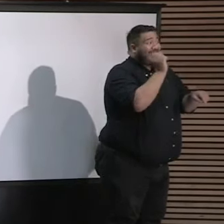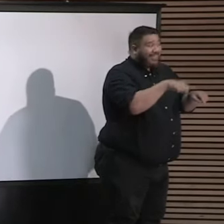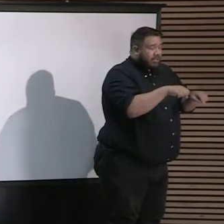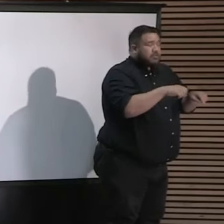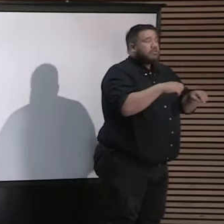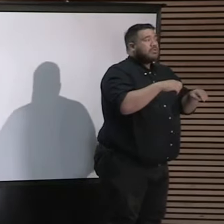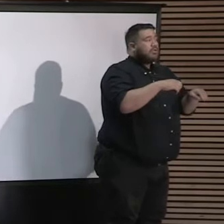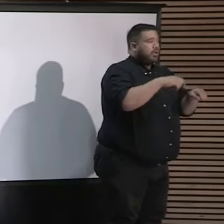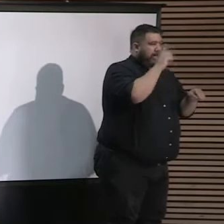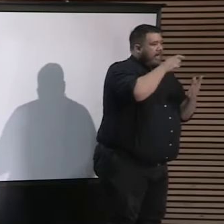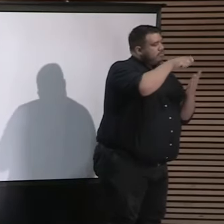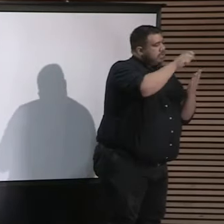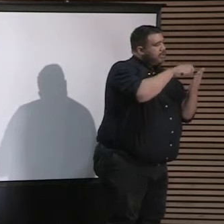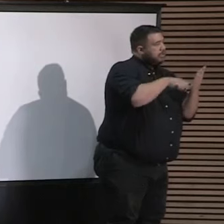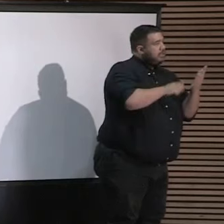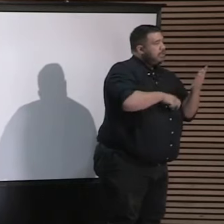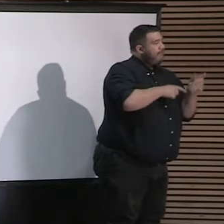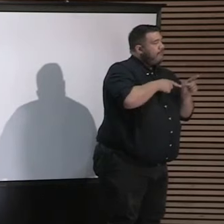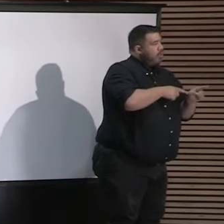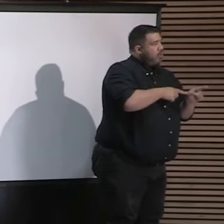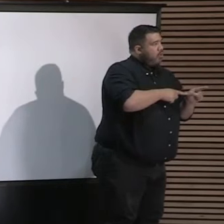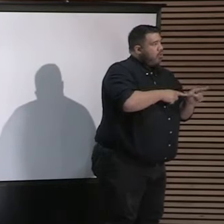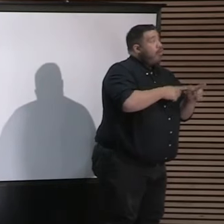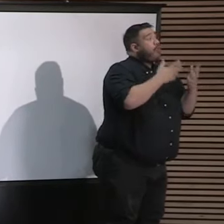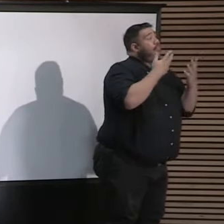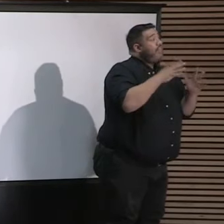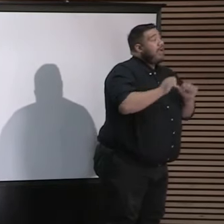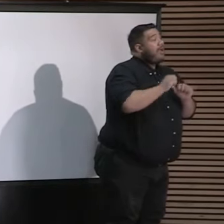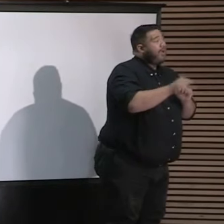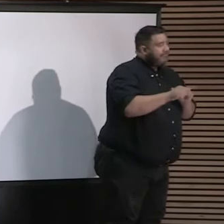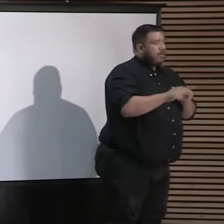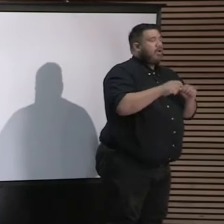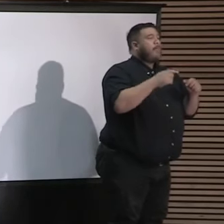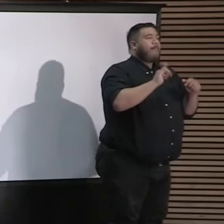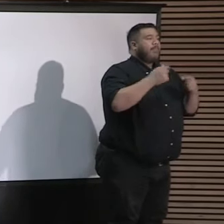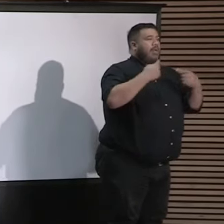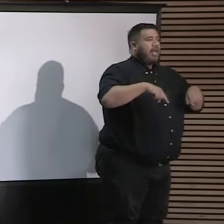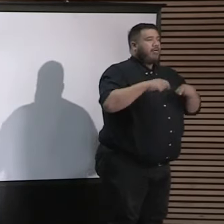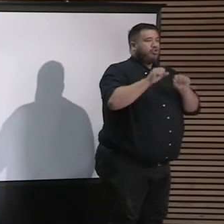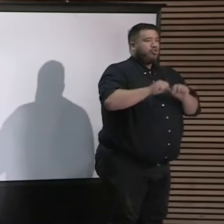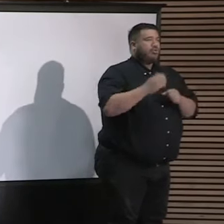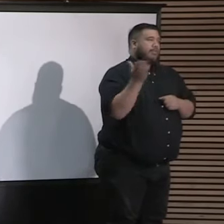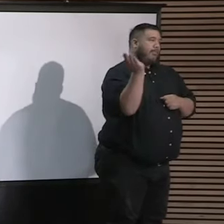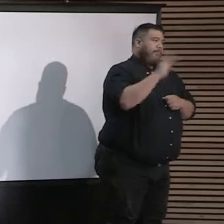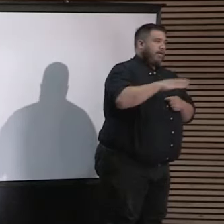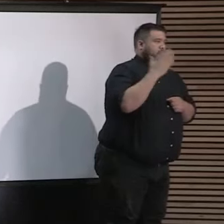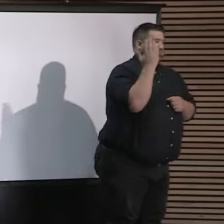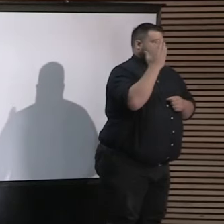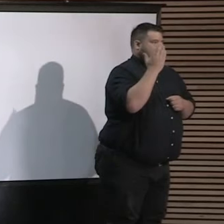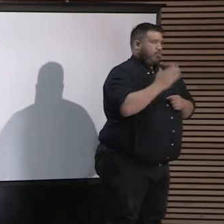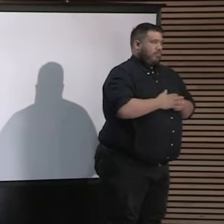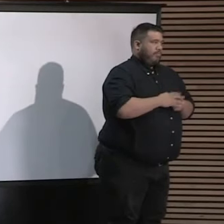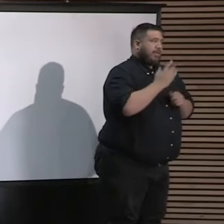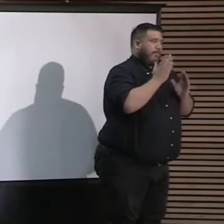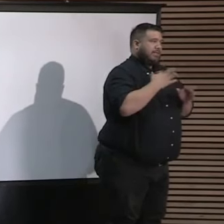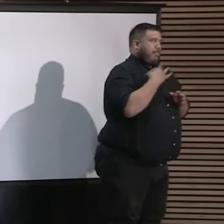they can demonstrate that, and they have to demonstrate that before their students would be allowed to return. They have to demonstrate that to the Secretary for Education, then they would